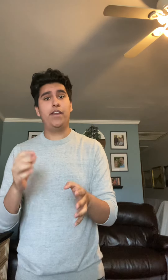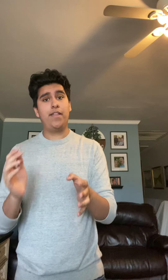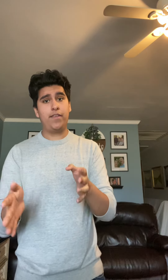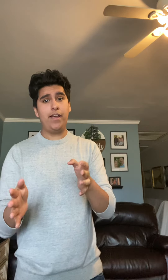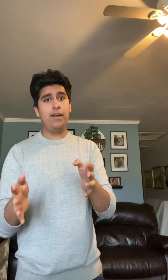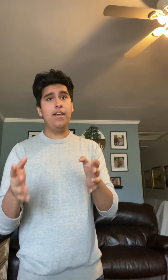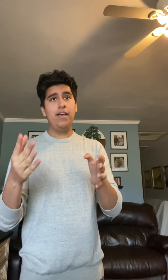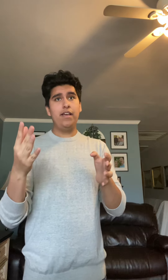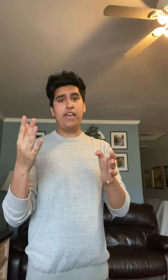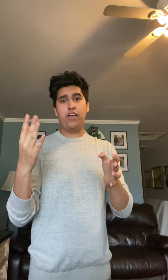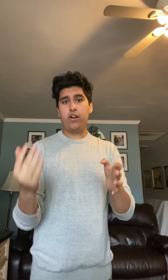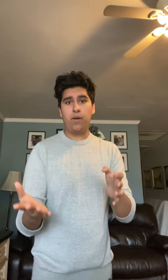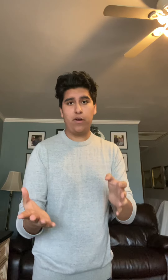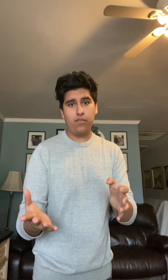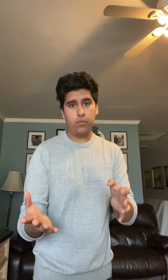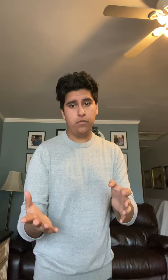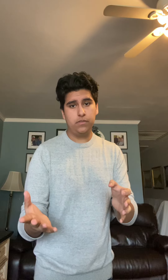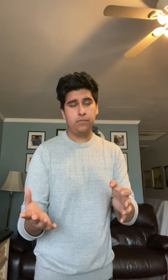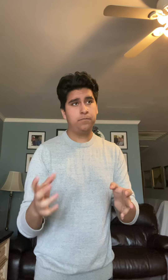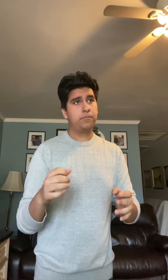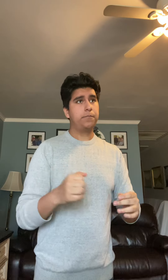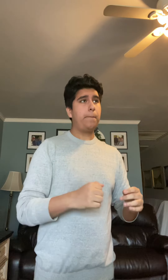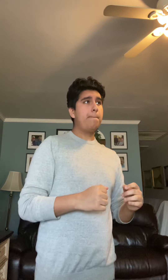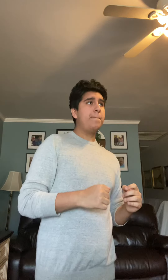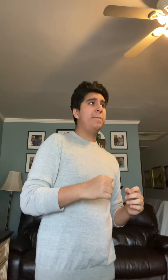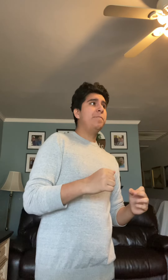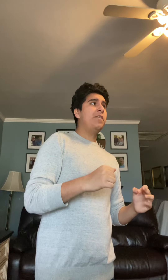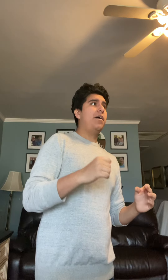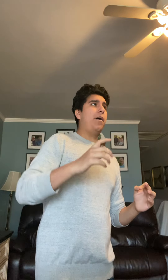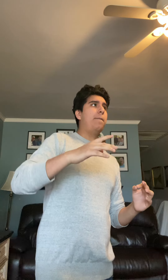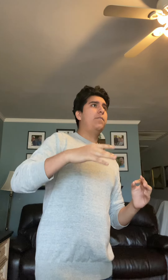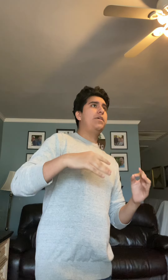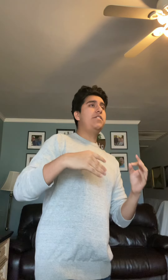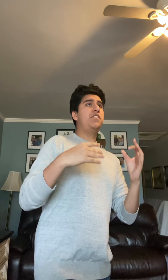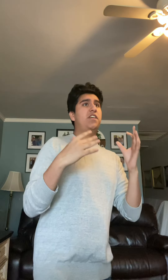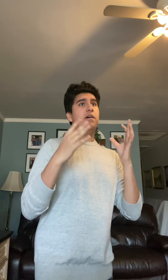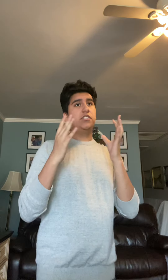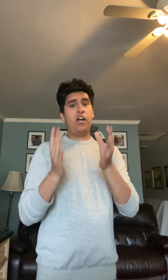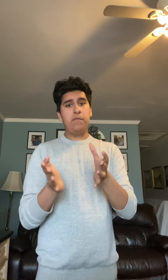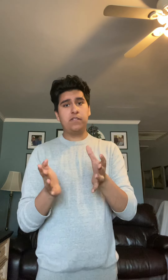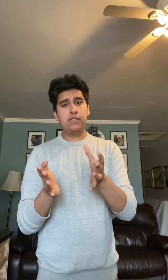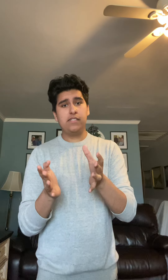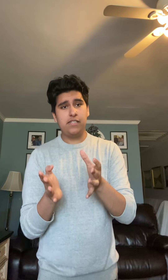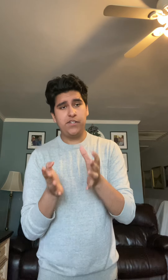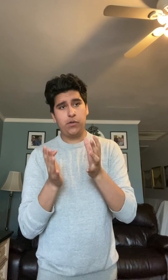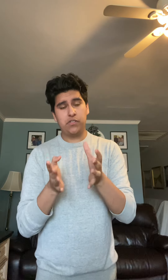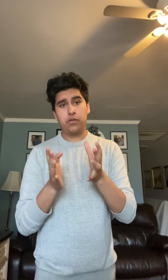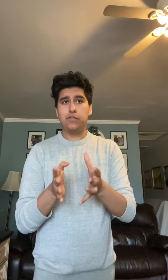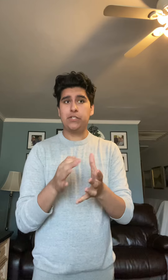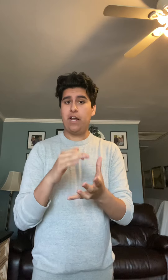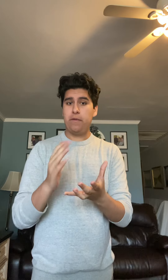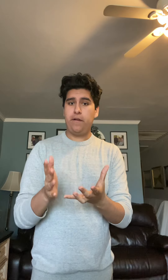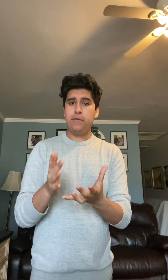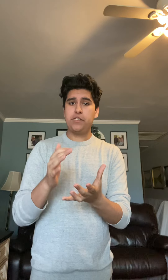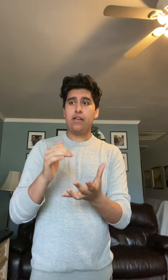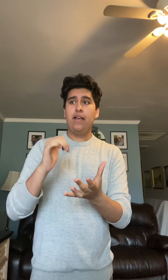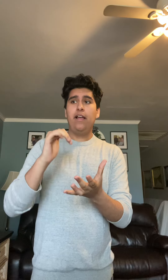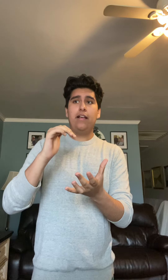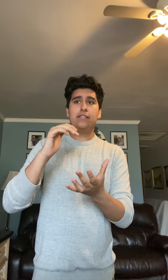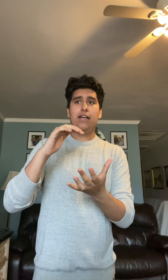9th night, he could comprehend the runes. But an interesting thing about shamans in Norse culture and mythology is that